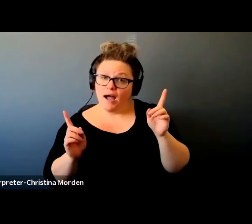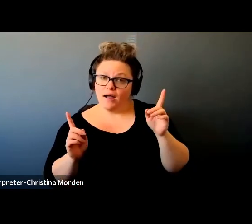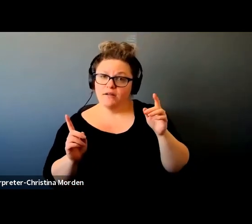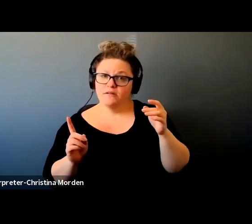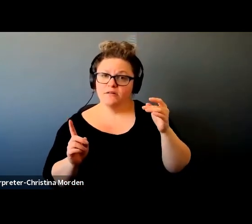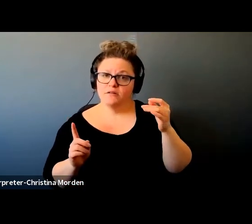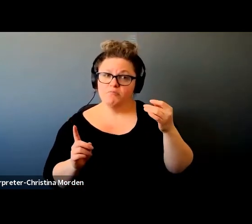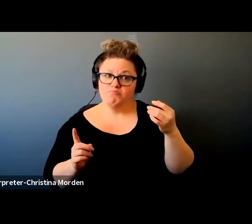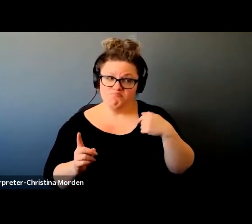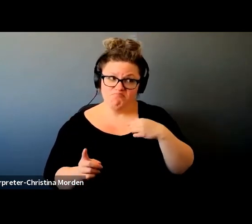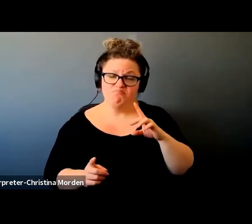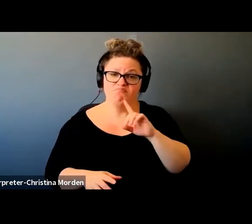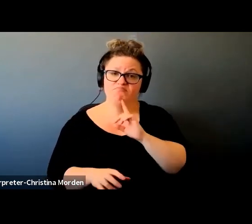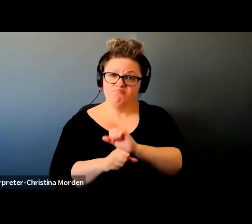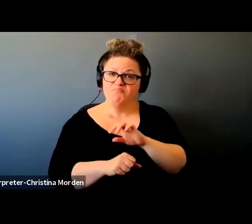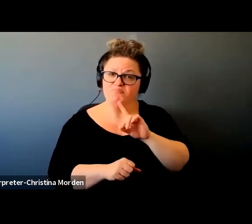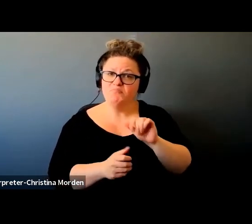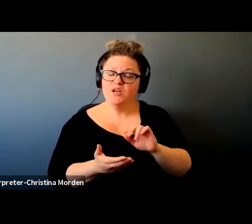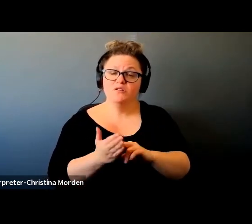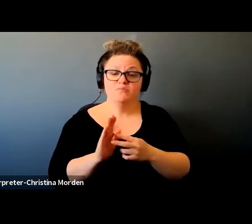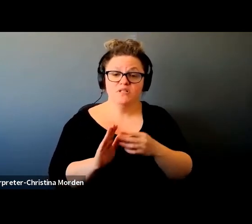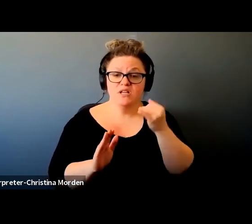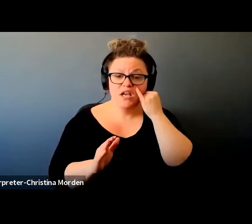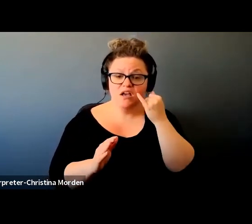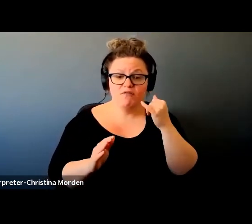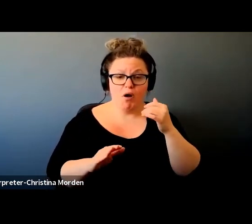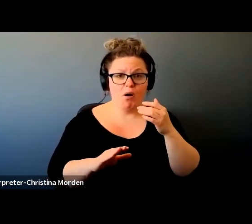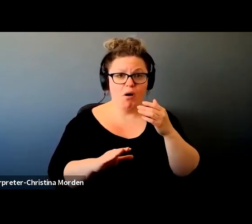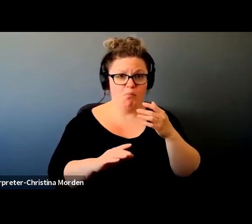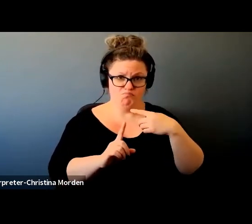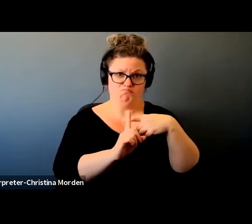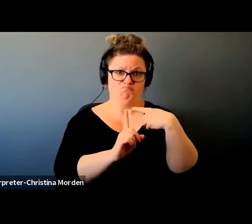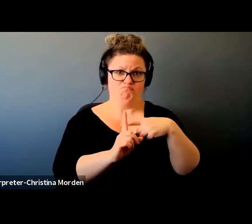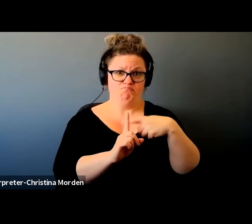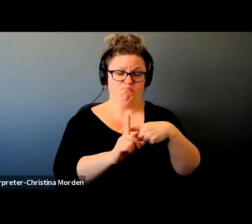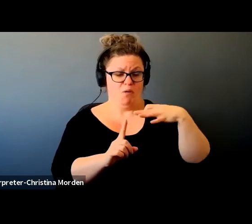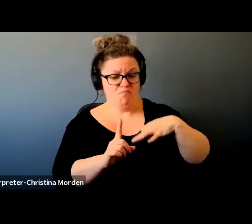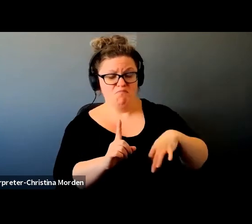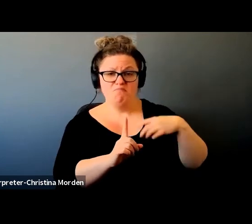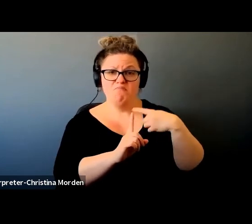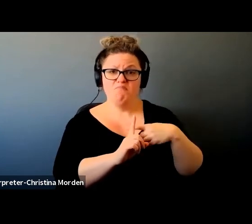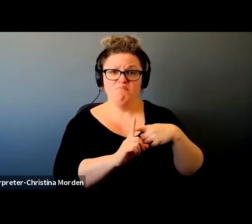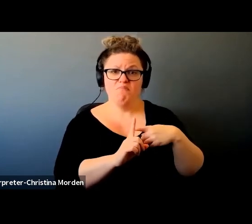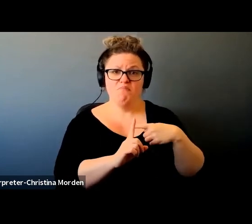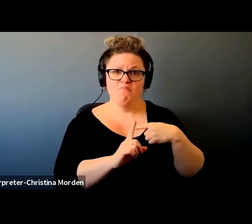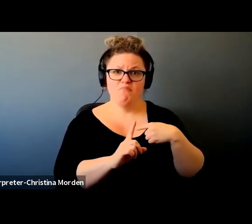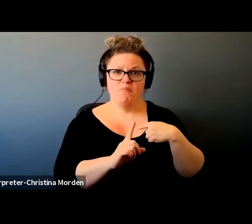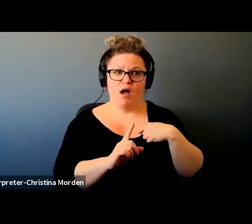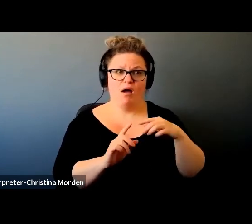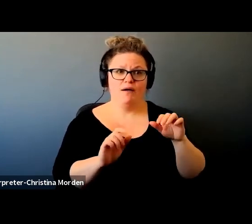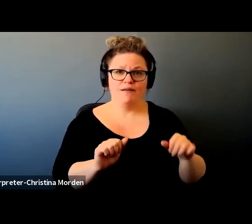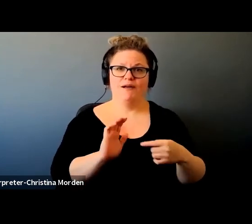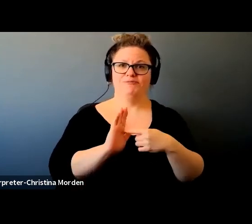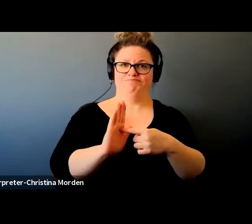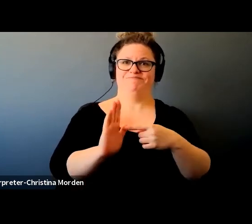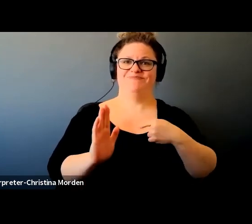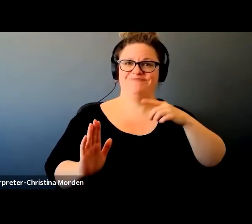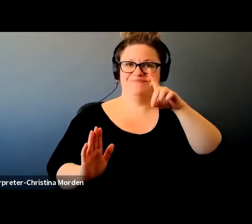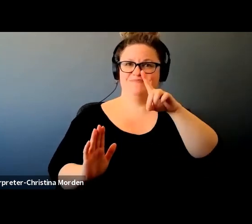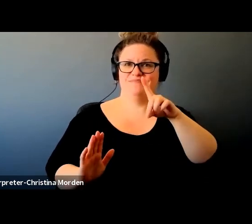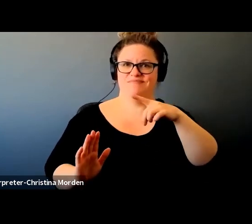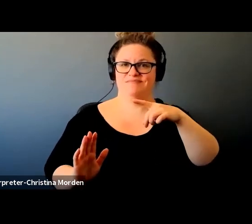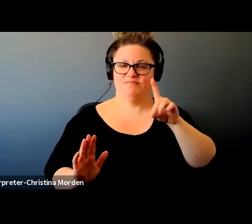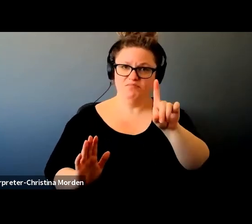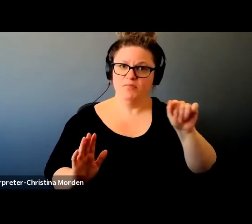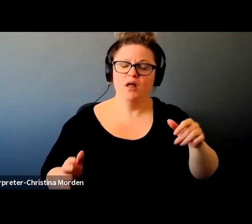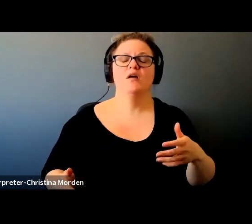play. So in terms of having access to residencies and resources, I'm going to claim that title. So if you're